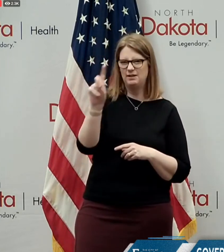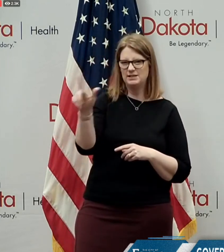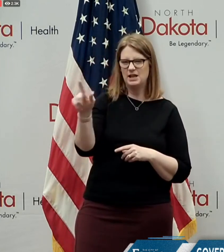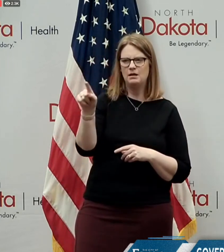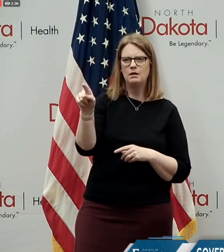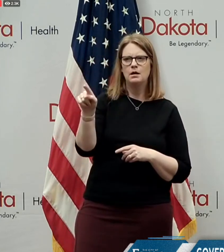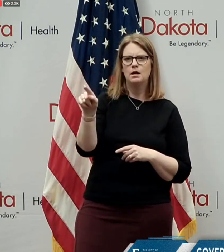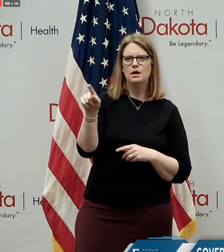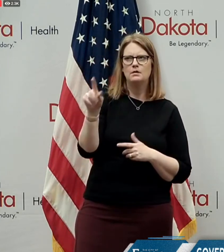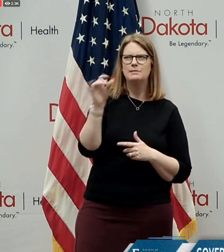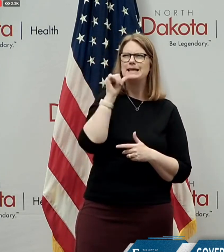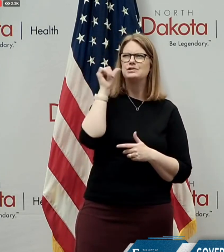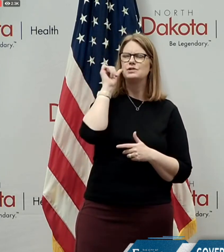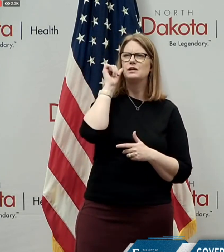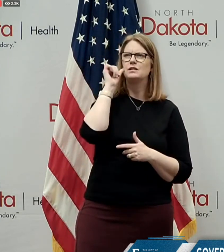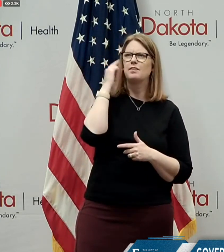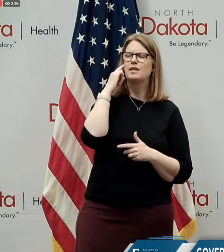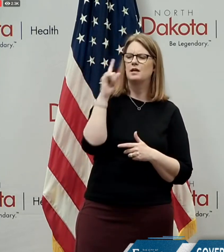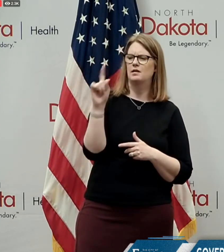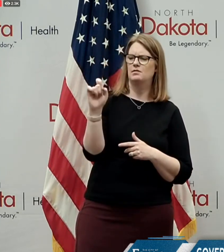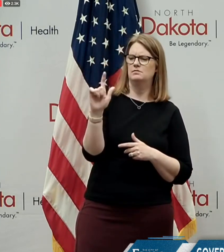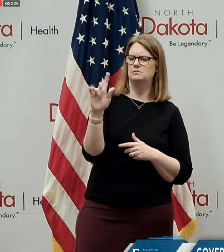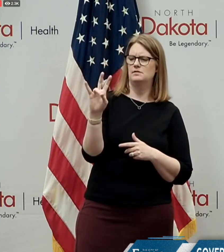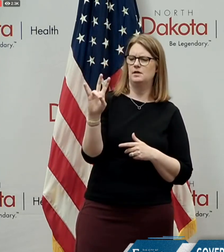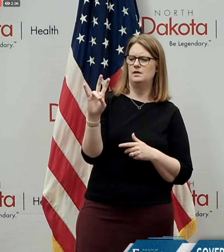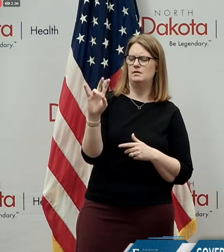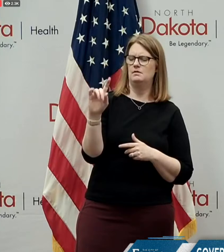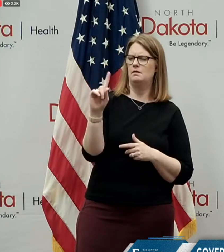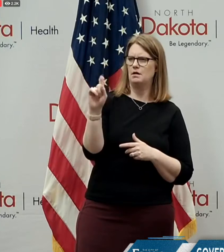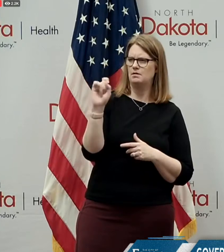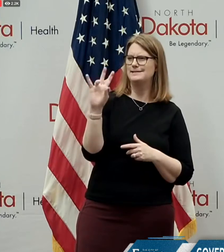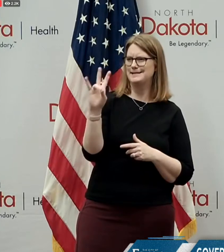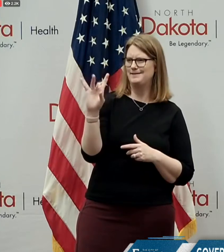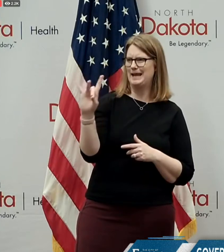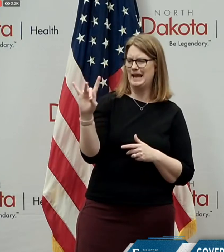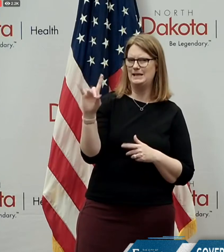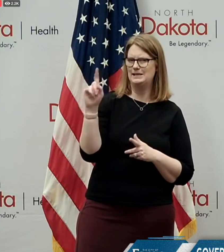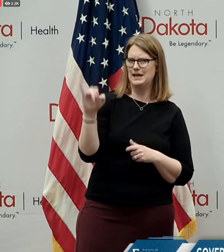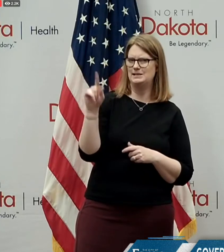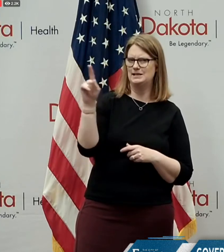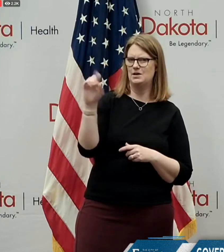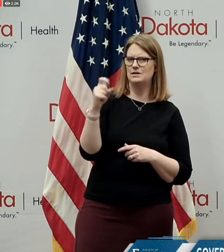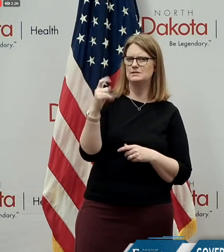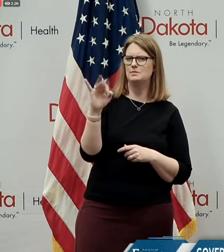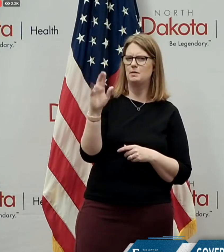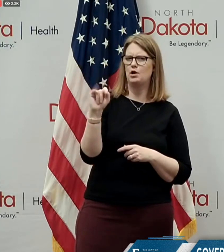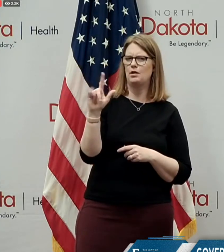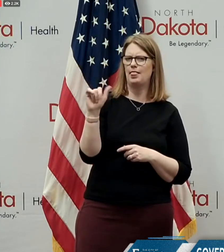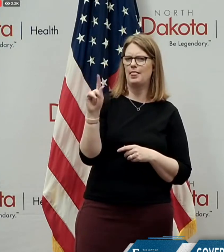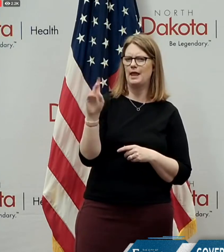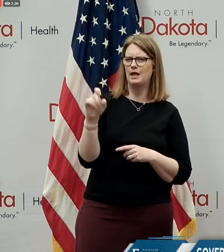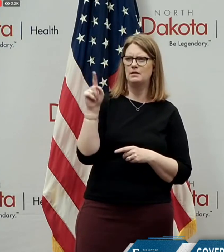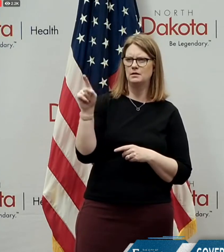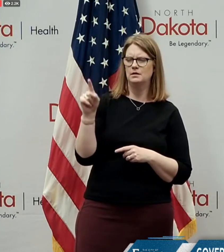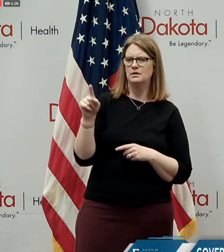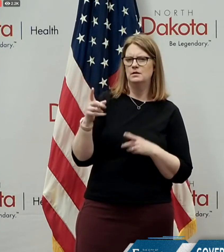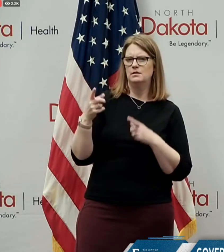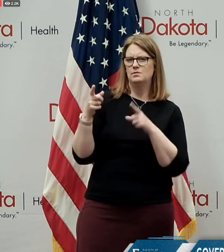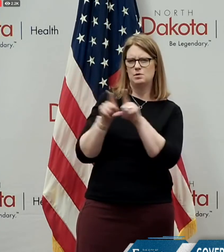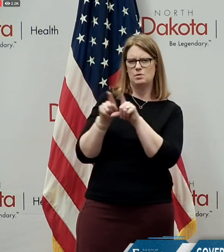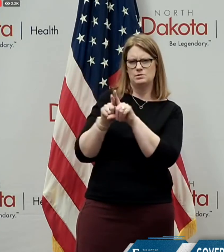yesterday. Yeah, yesterday, with I think 178 tests were up there yesterday. So that was an event in itself.